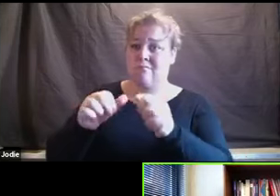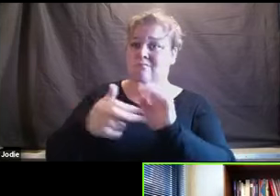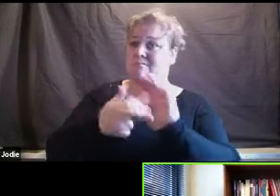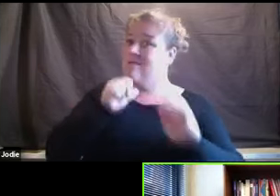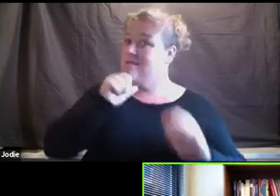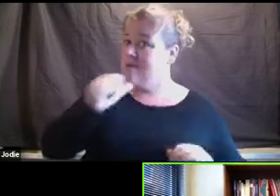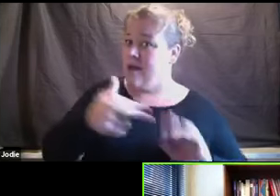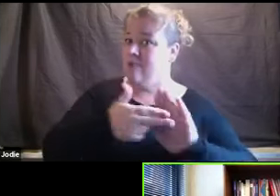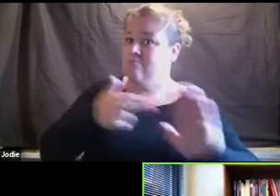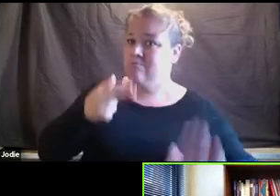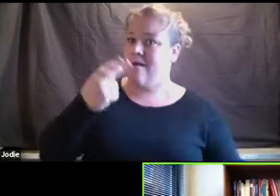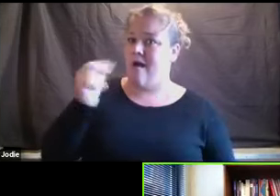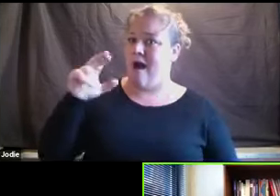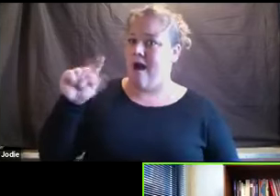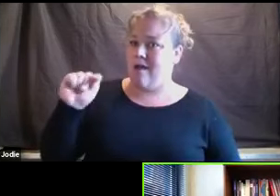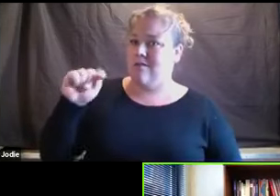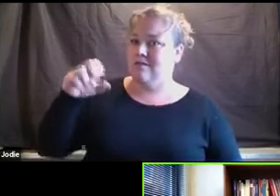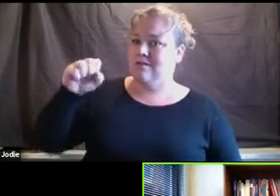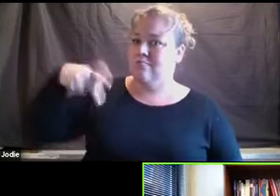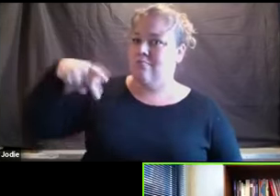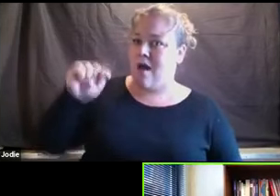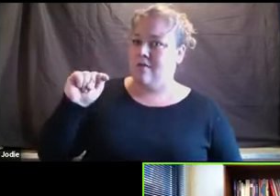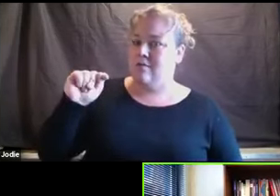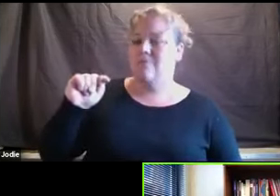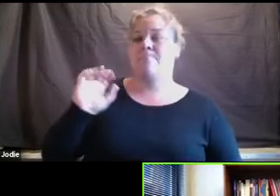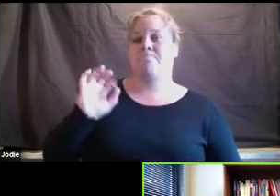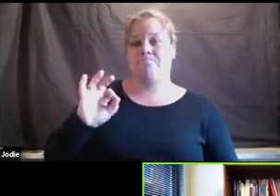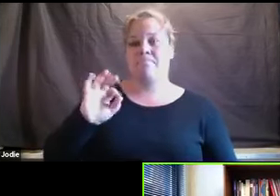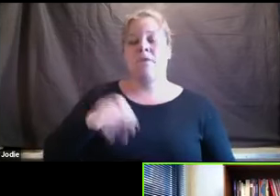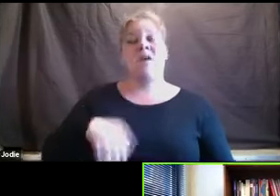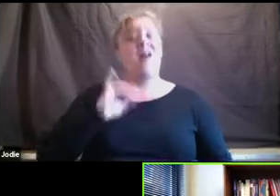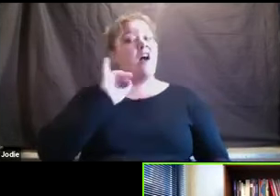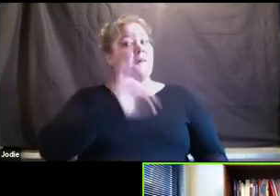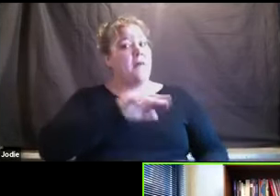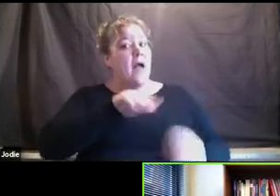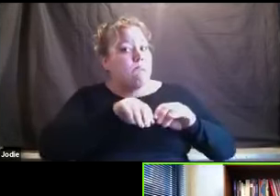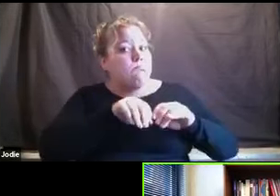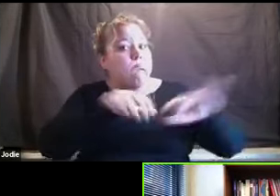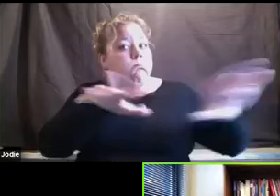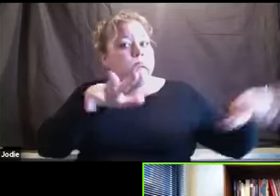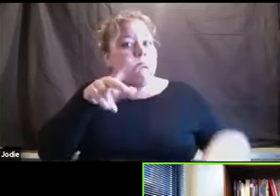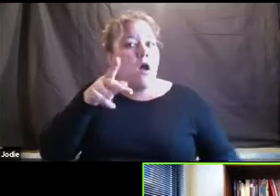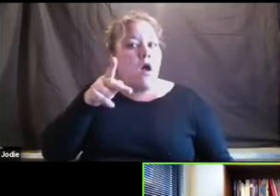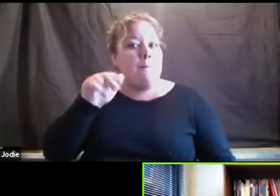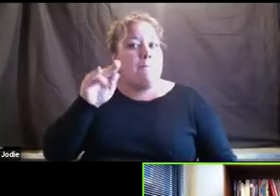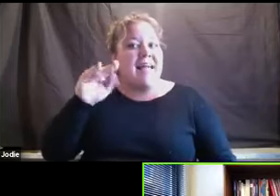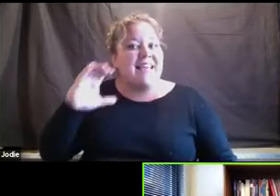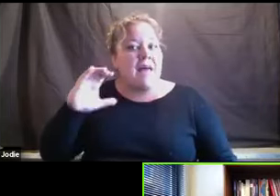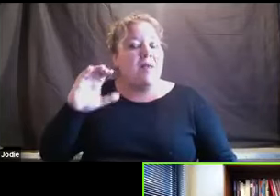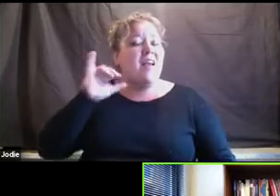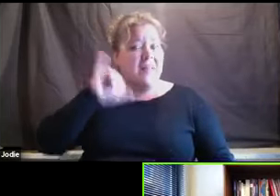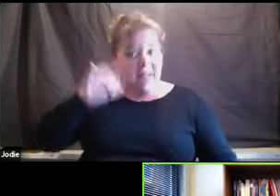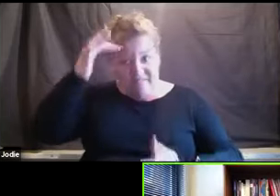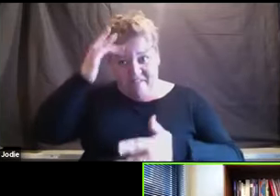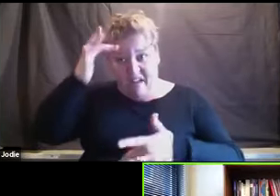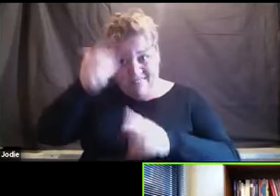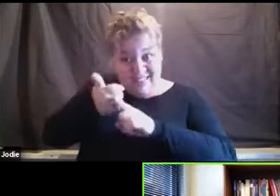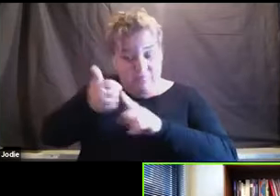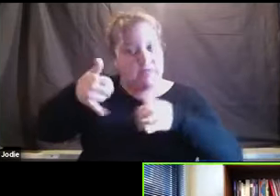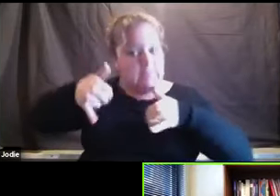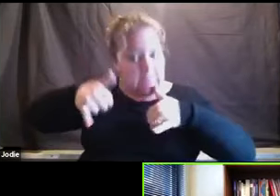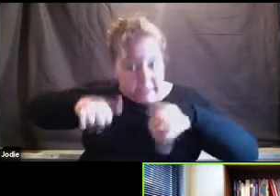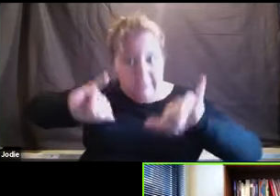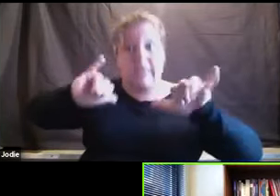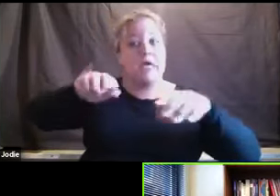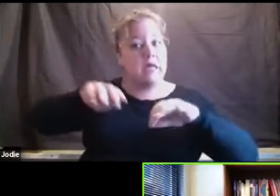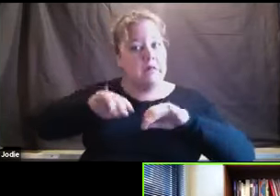It's hard to say, the pandemic is still out there, the virus is still out there, and now people are moving around